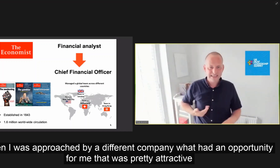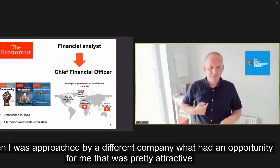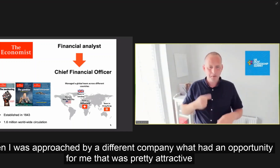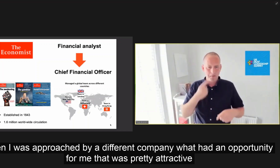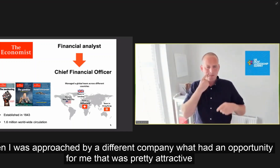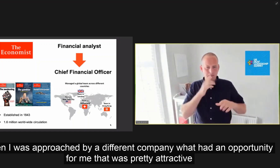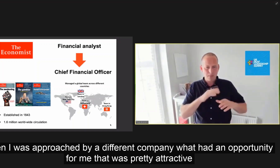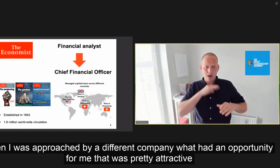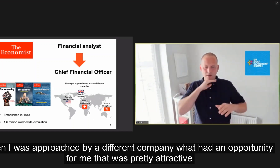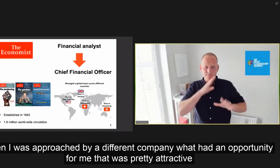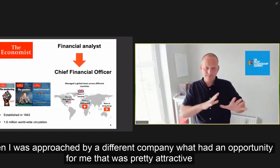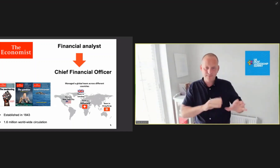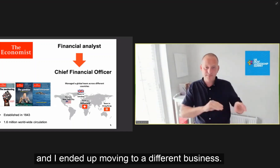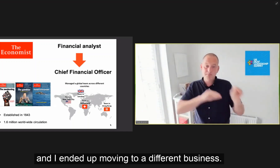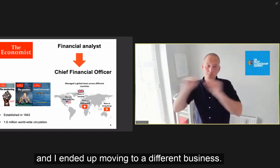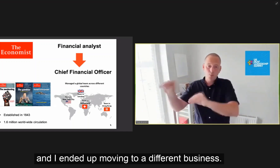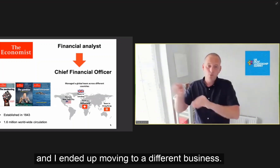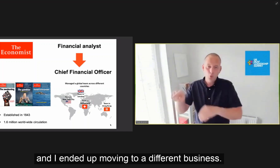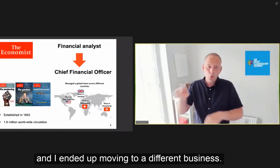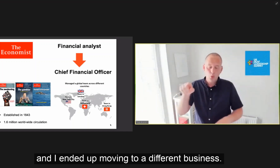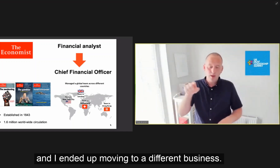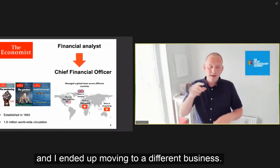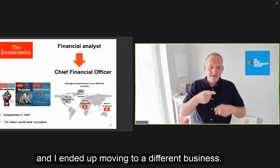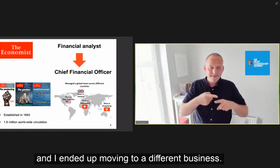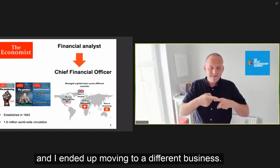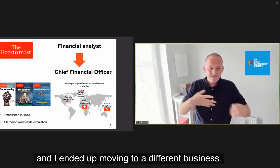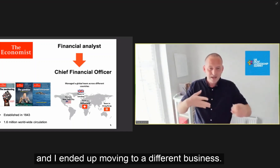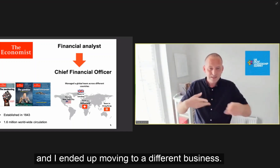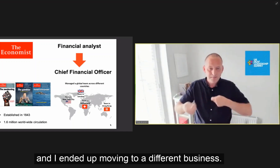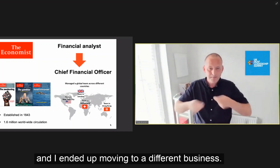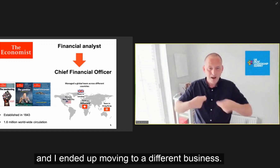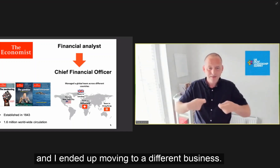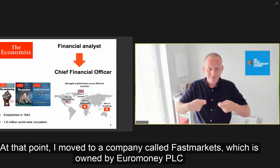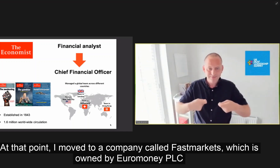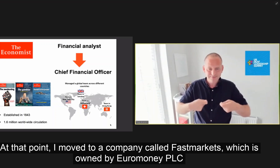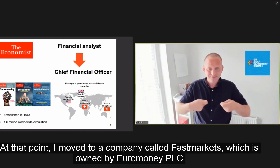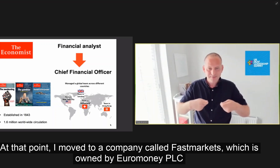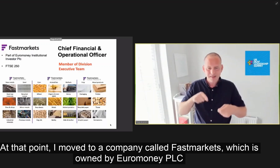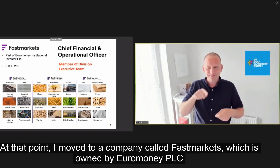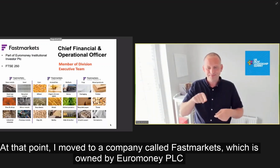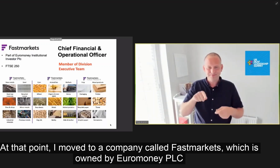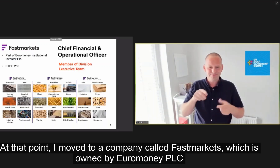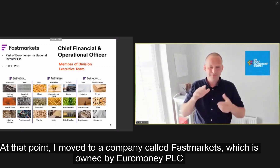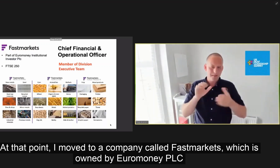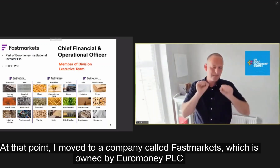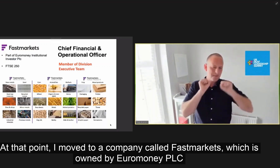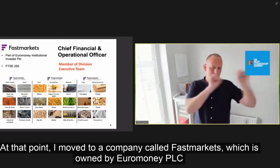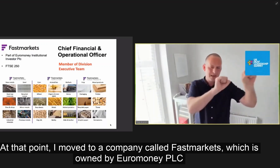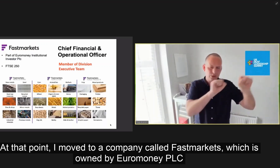pretty attractive. And I ended up moving to a different business. And at that point, I moved to a company called